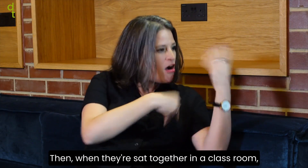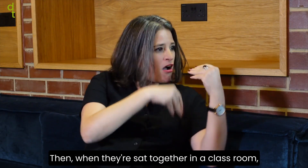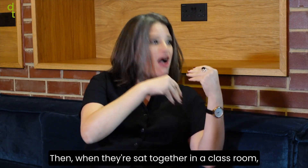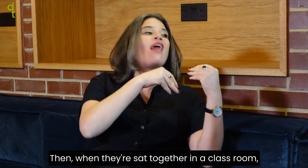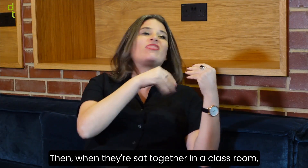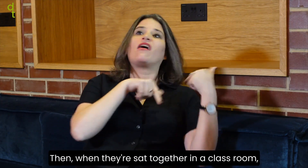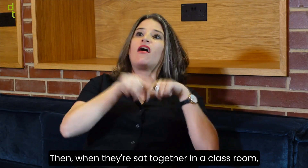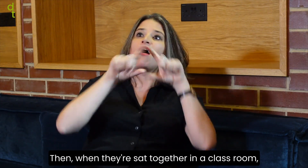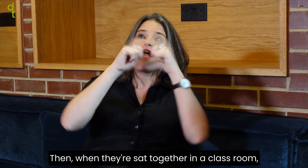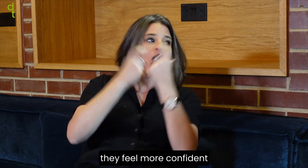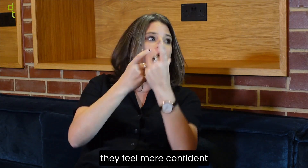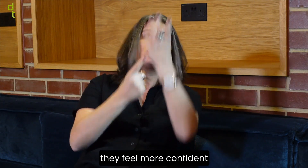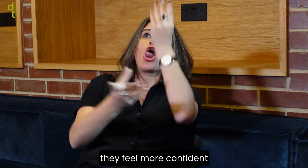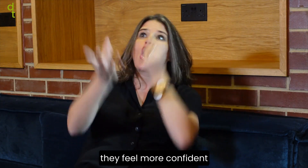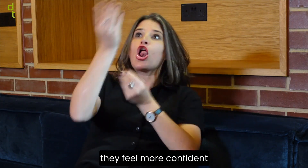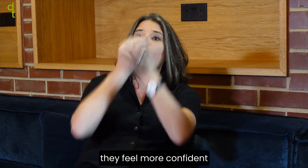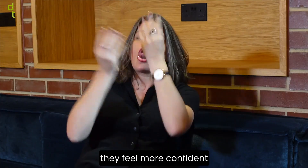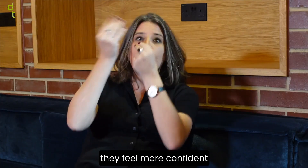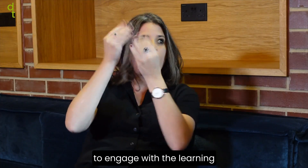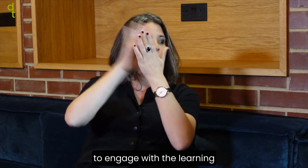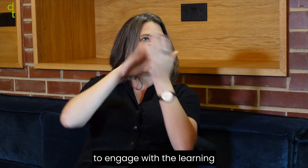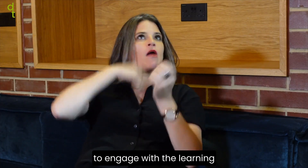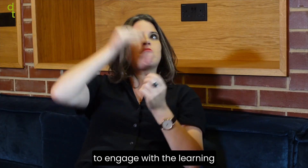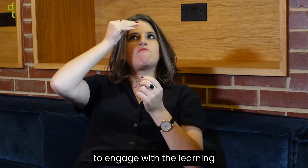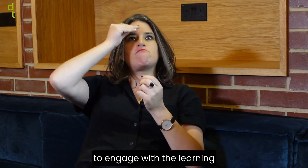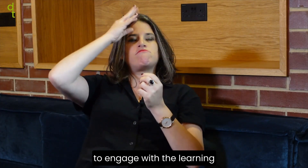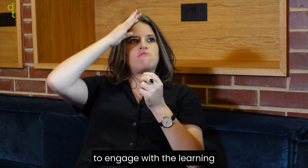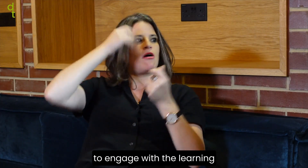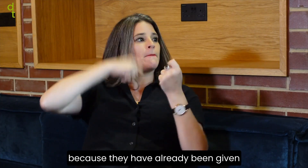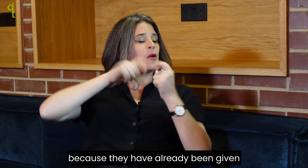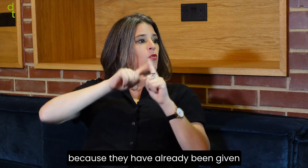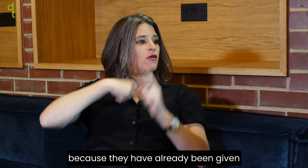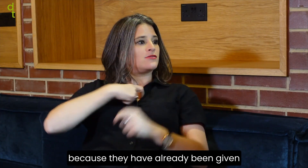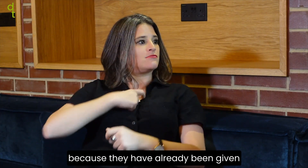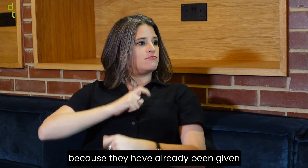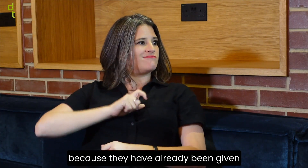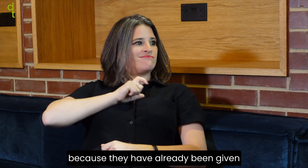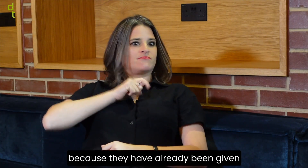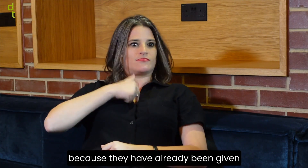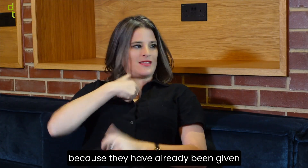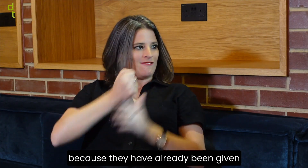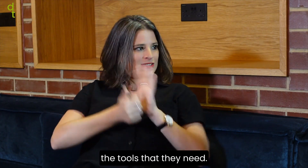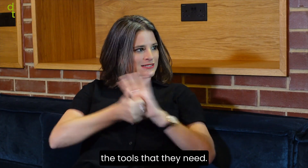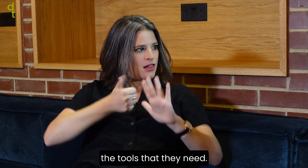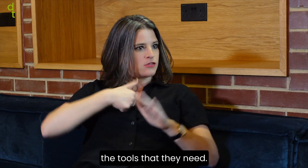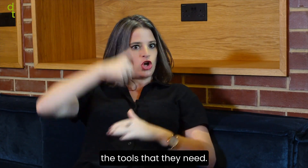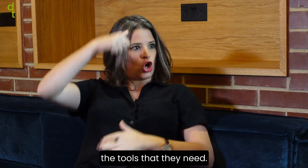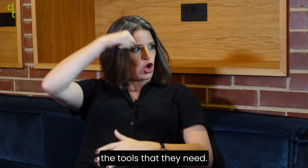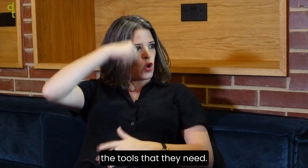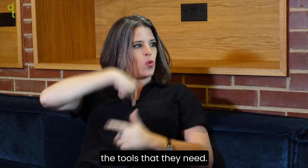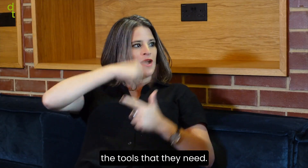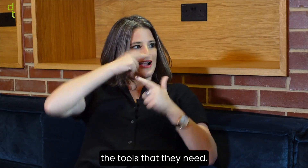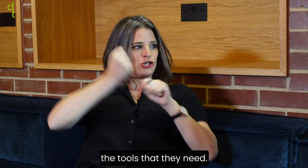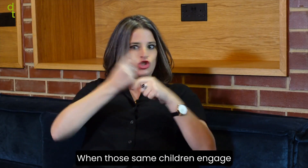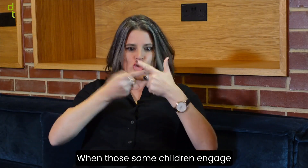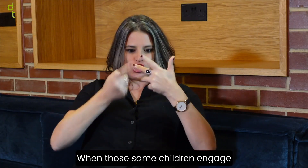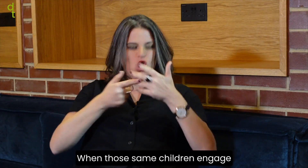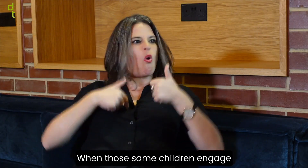sat together in a classroom, they feel more confident to engage with the learning because they've already been given the tools that they need. When those